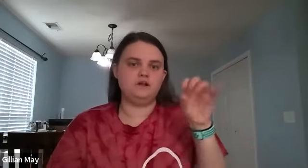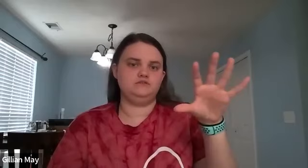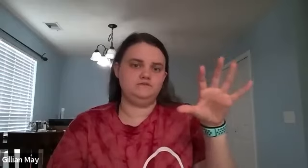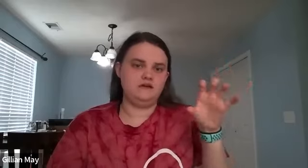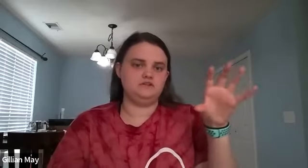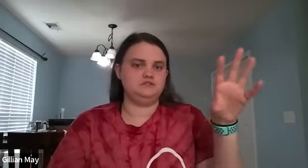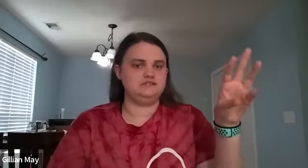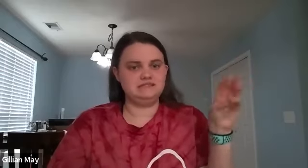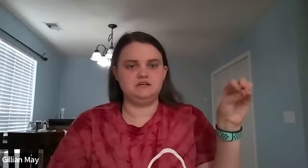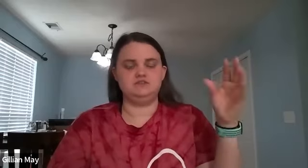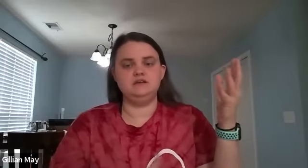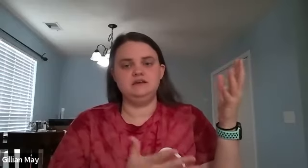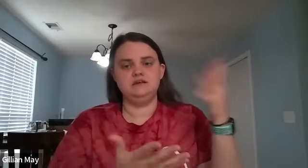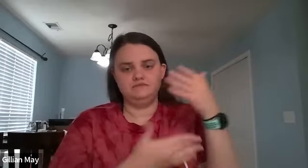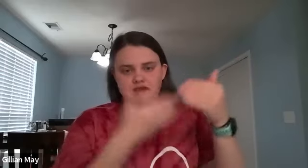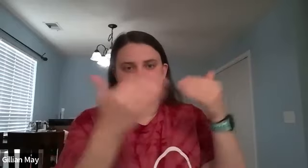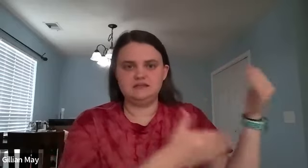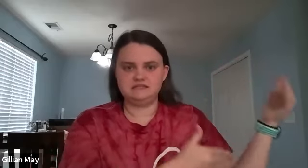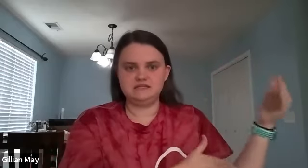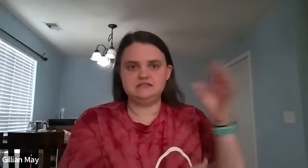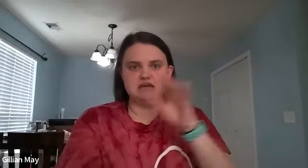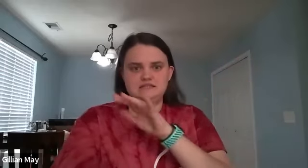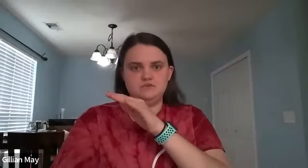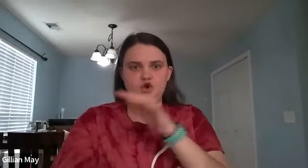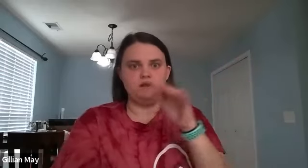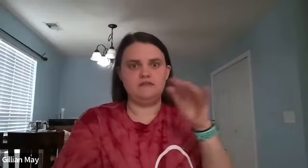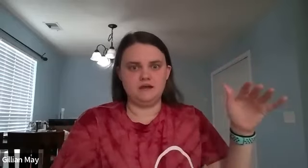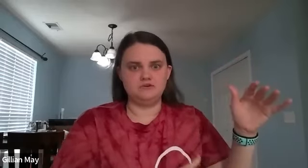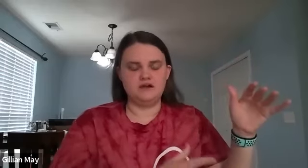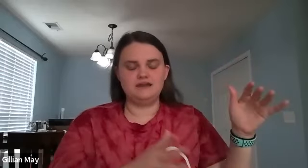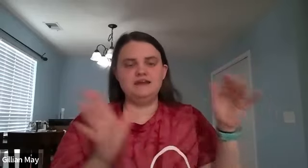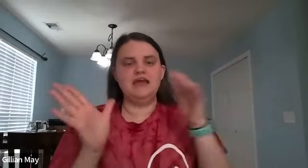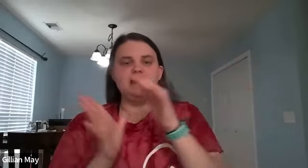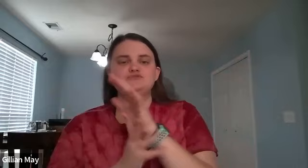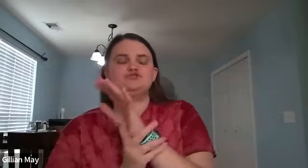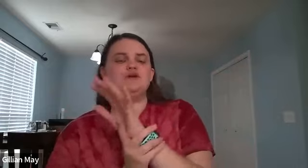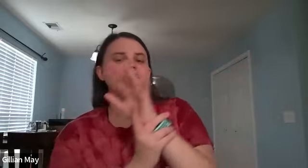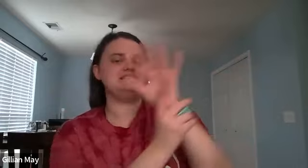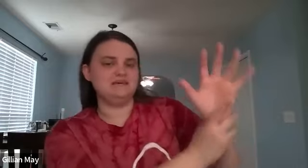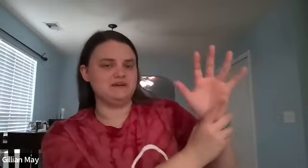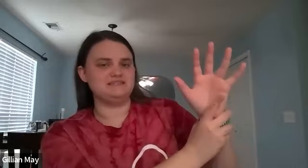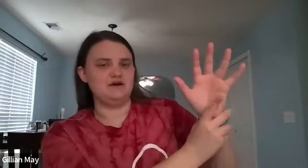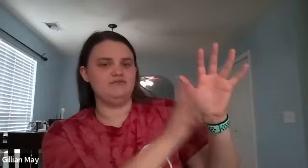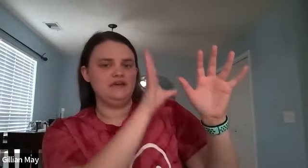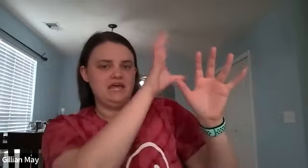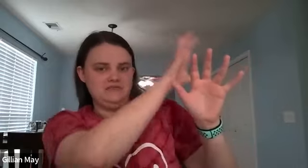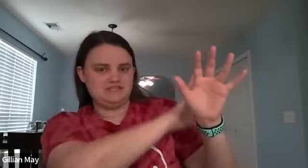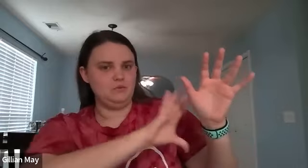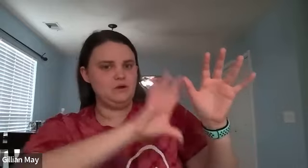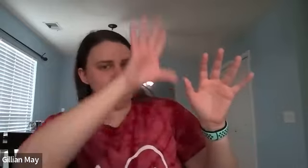400, 500, 600. That kind of sense is I'm going on that number line and I'm trying to keep myself in this one